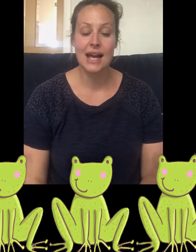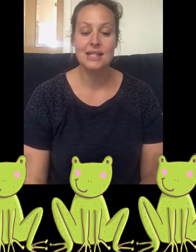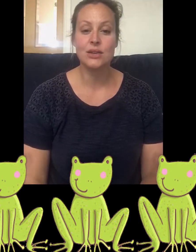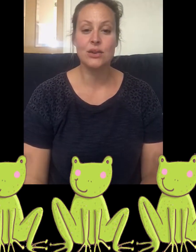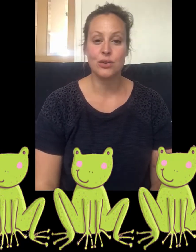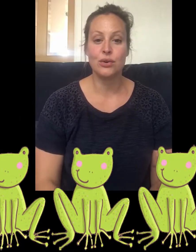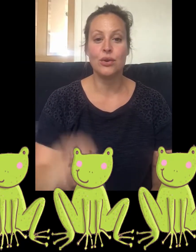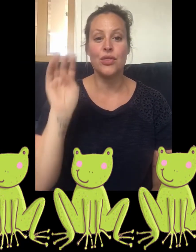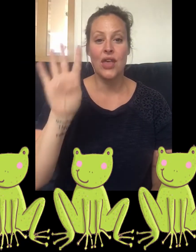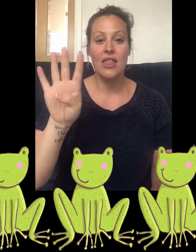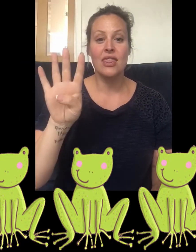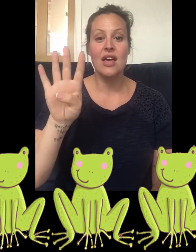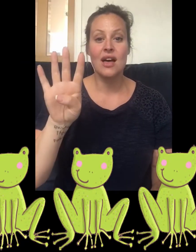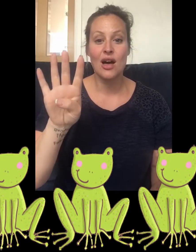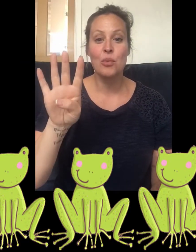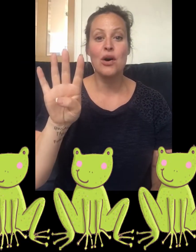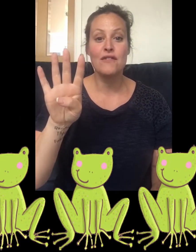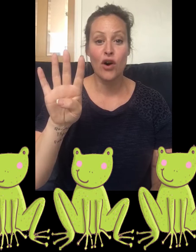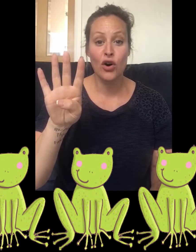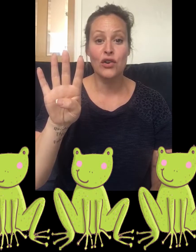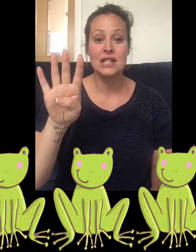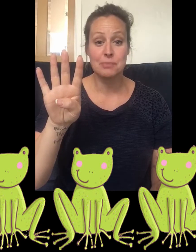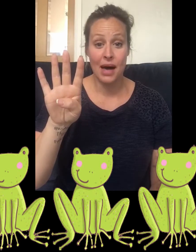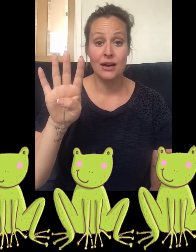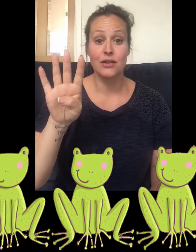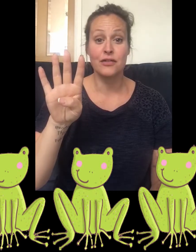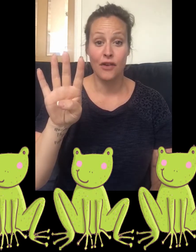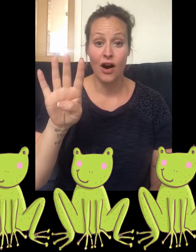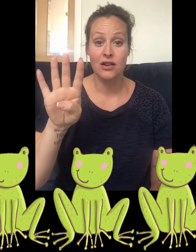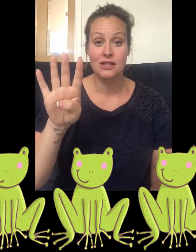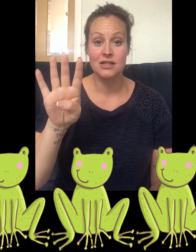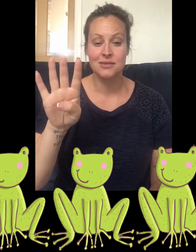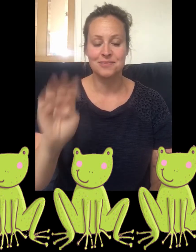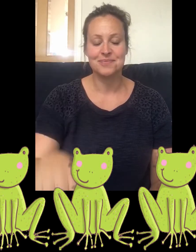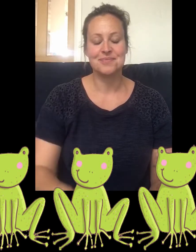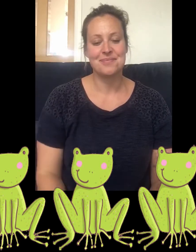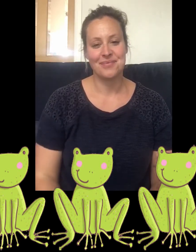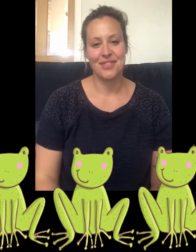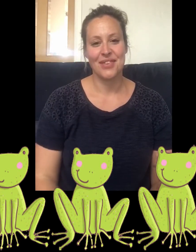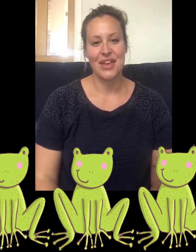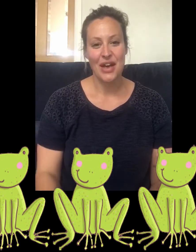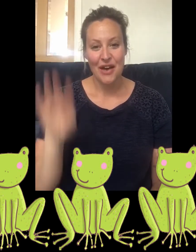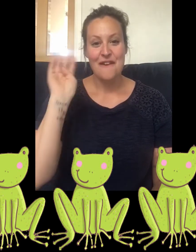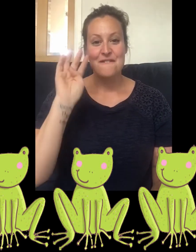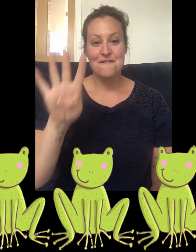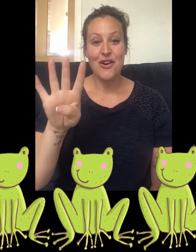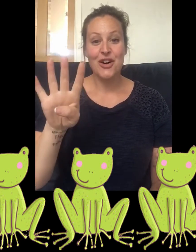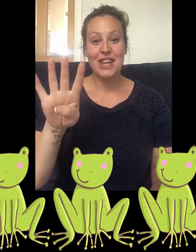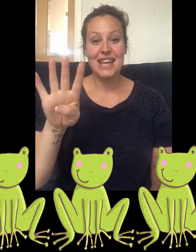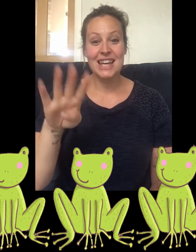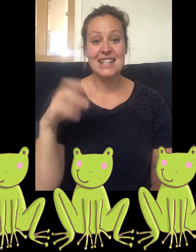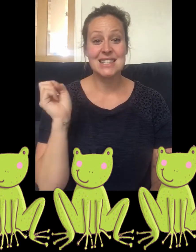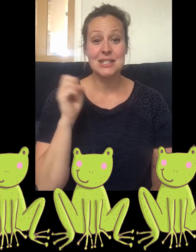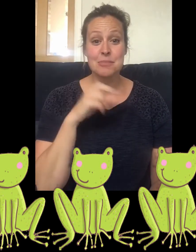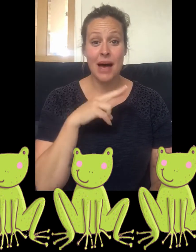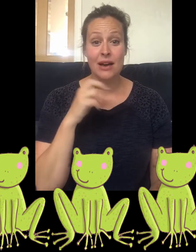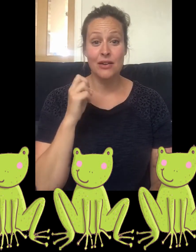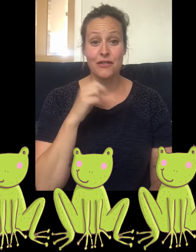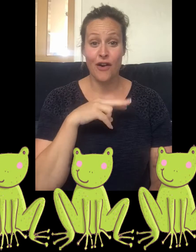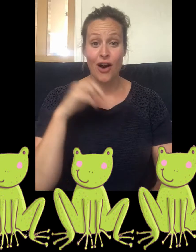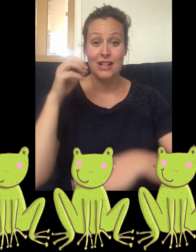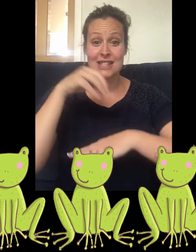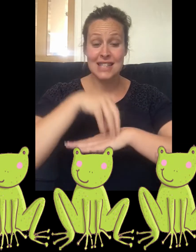was nice and cool. Then there were four green speckled frogs. Four little